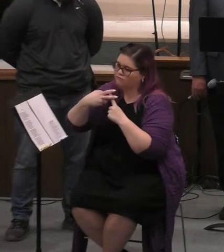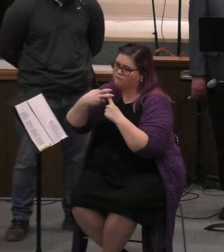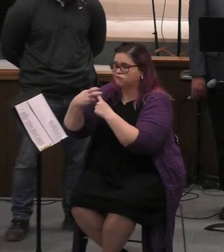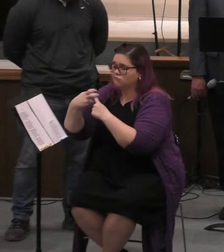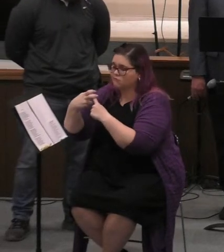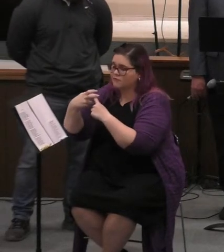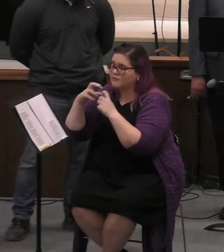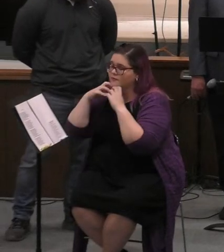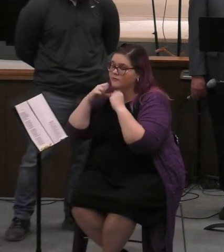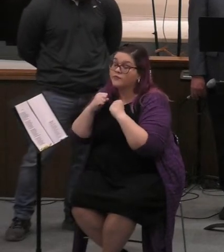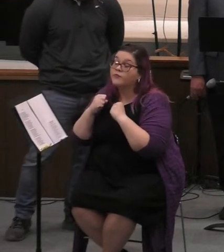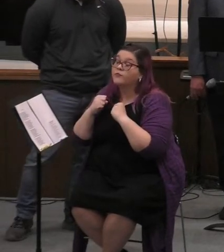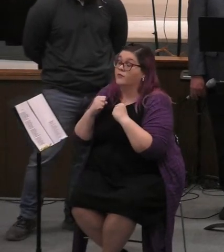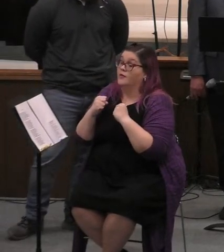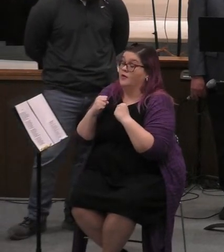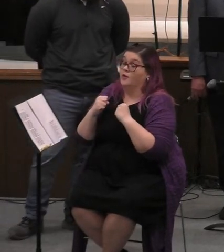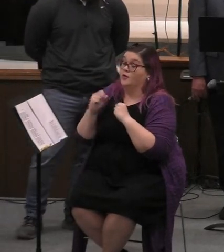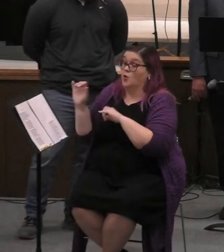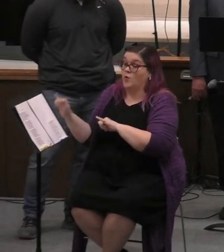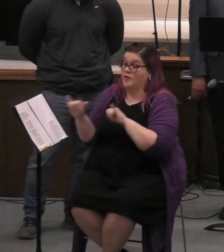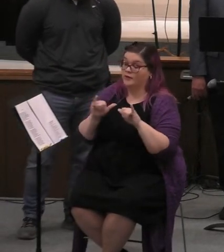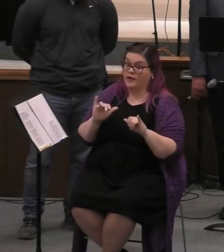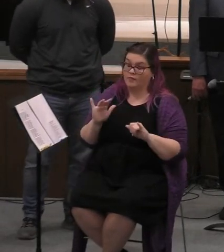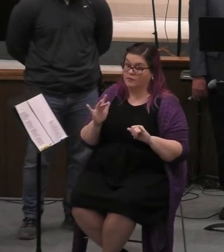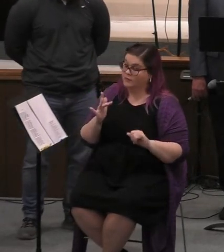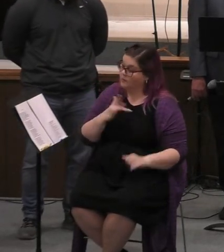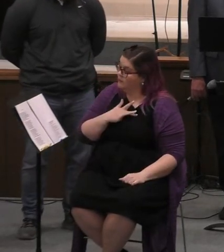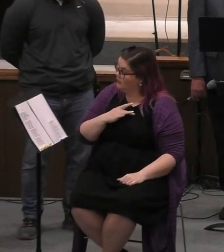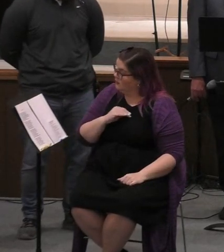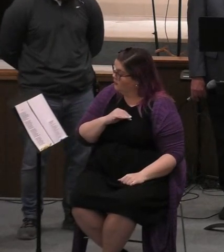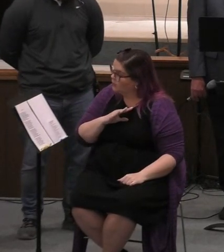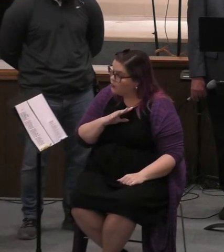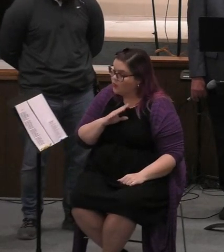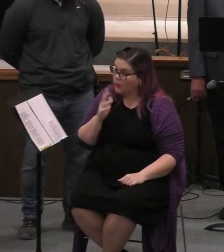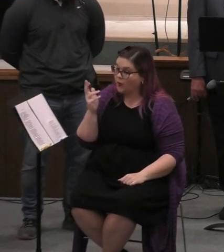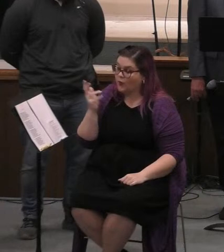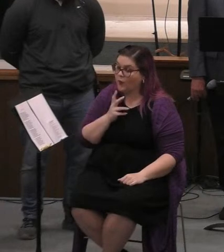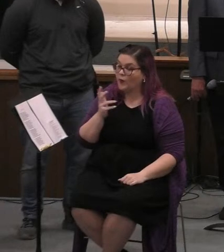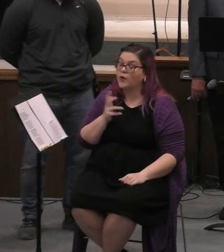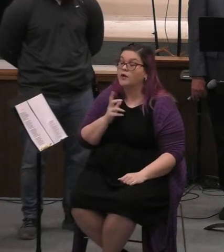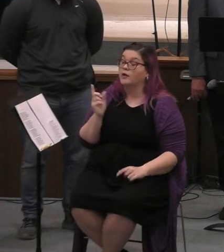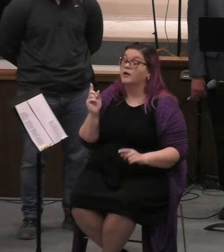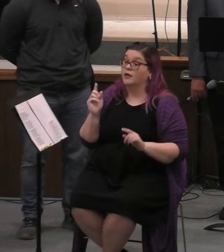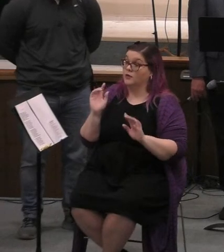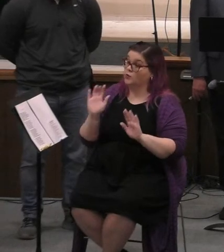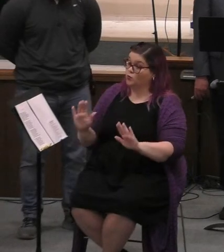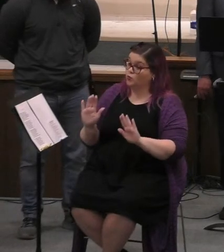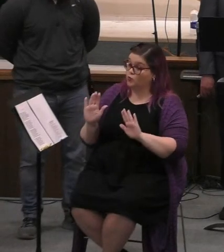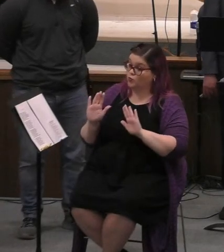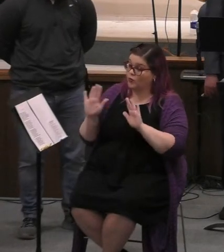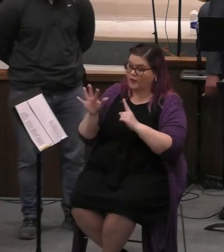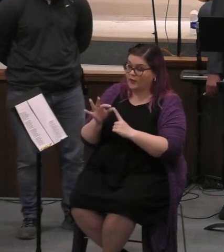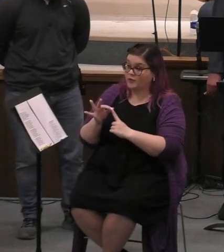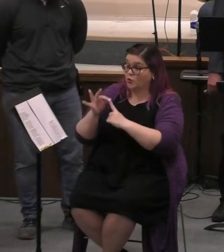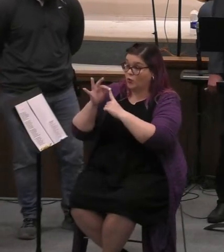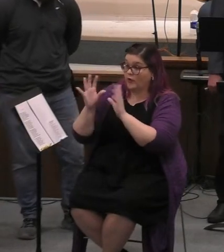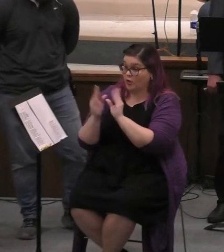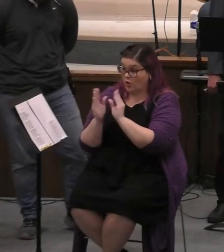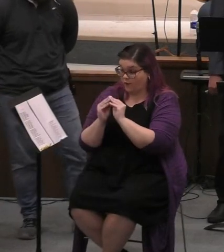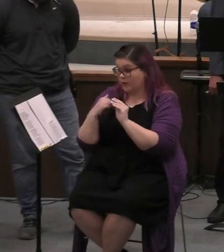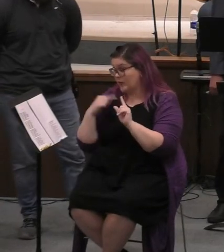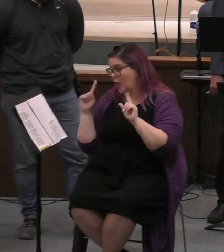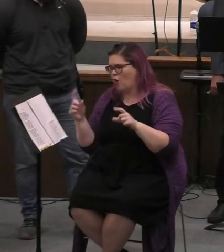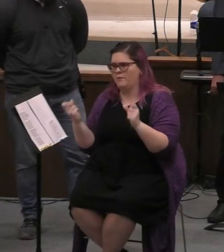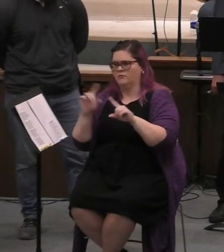conference, and that was equally moving. So I would echo what Art Marshall said. It is a really unique conference. I go to